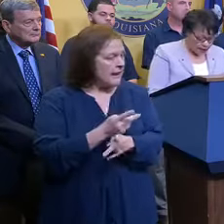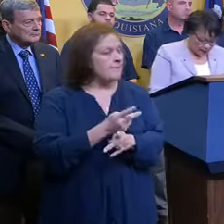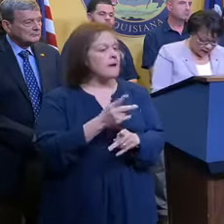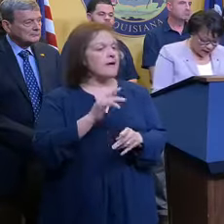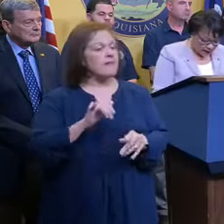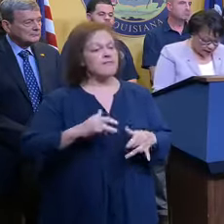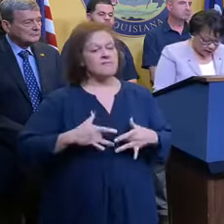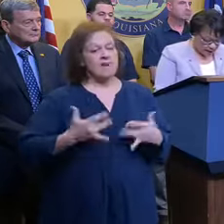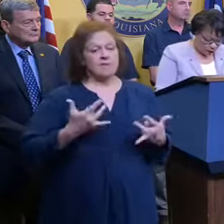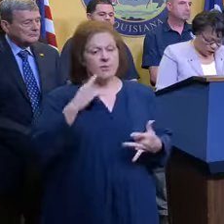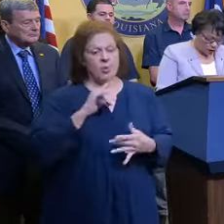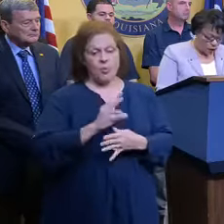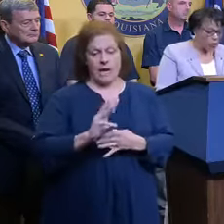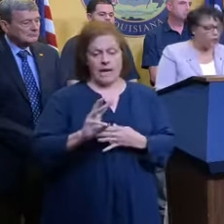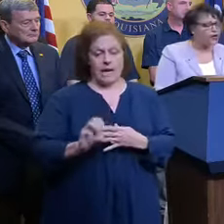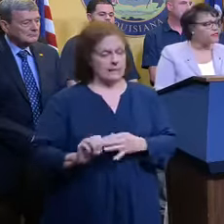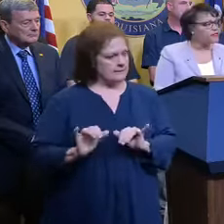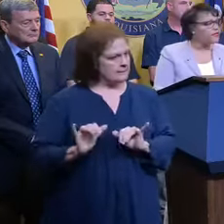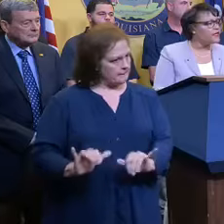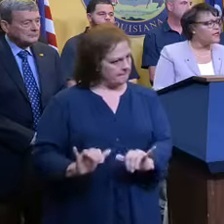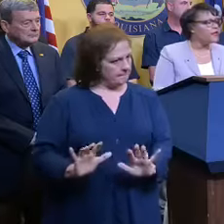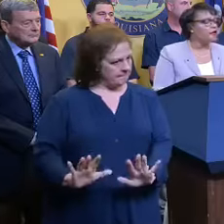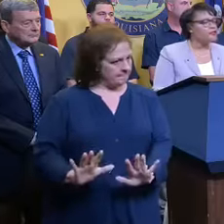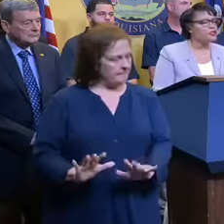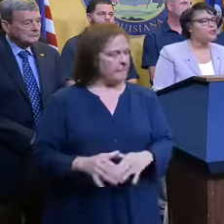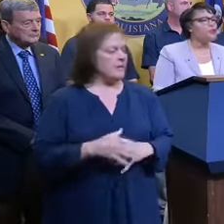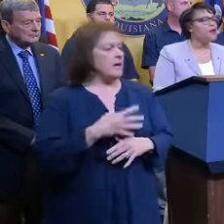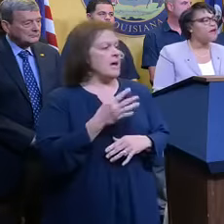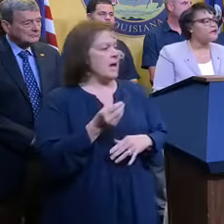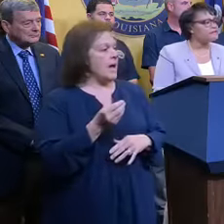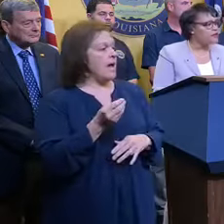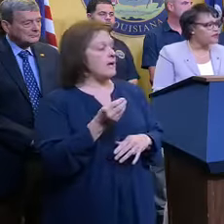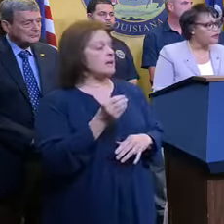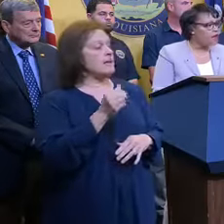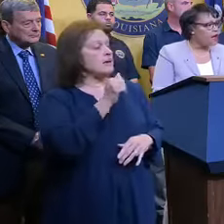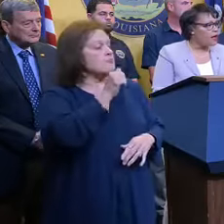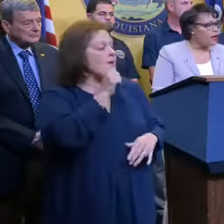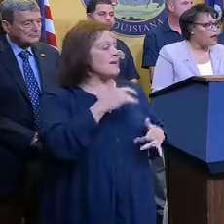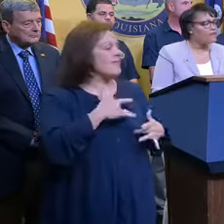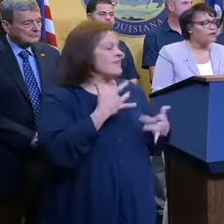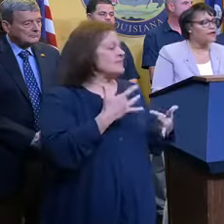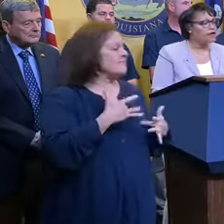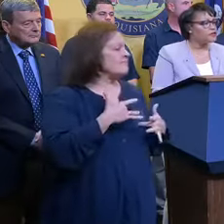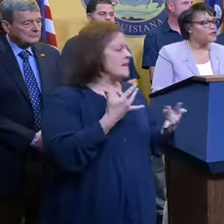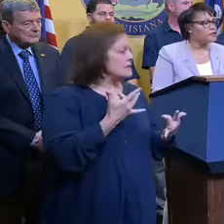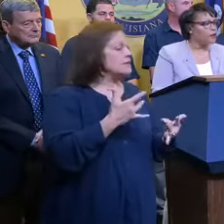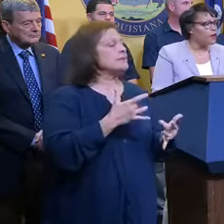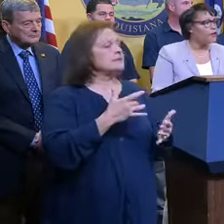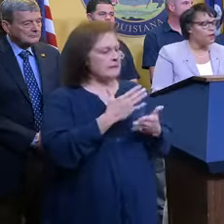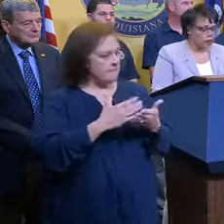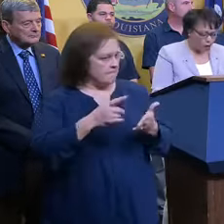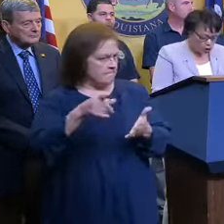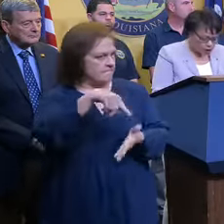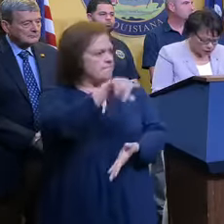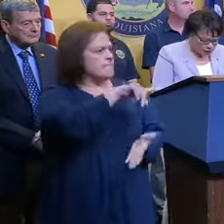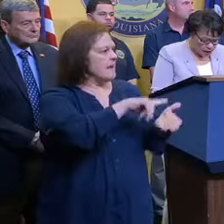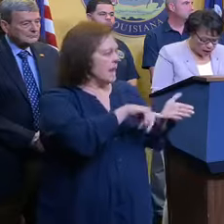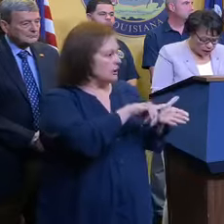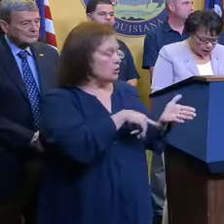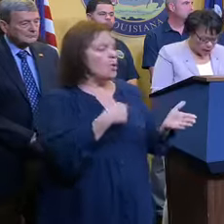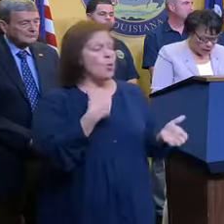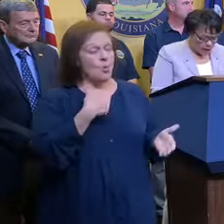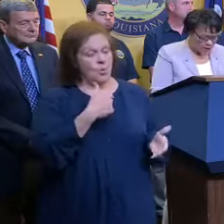the weekend, and also we have seen that additional private events have been canceled as well, and we're